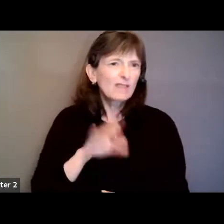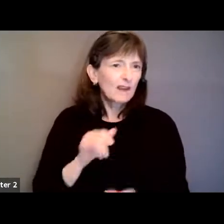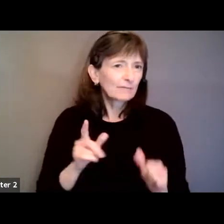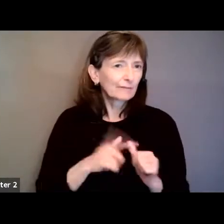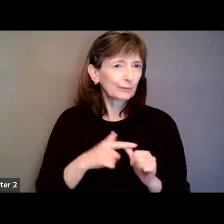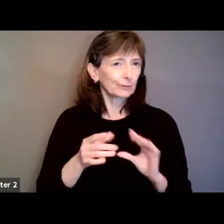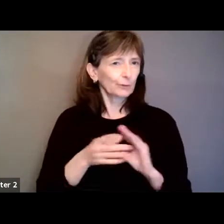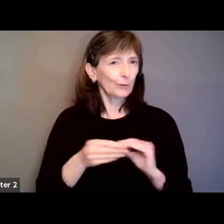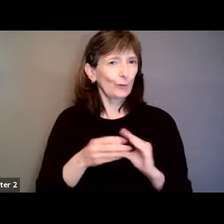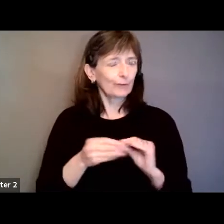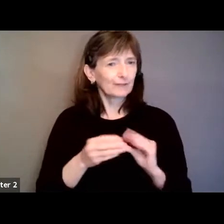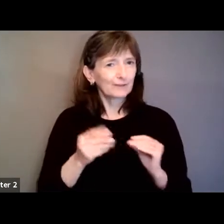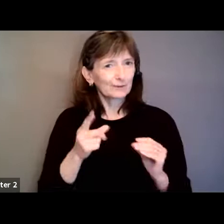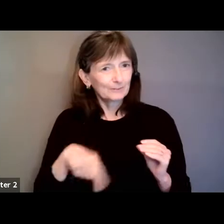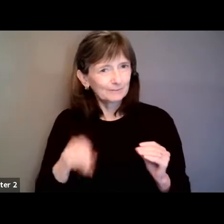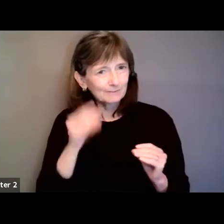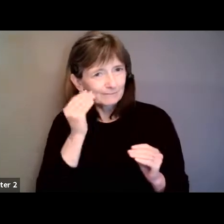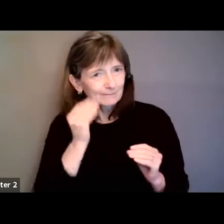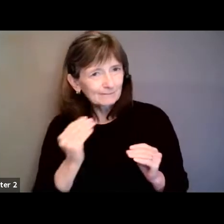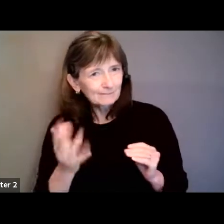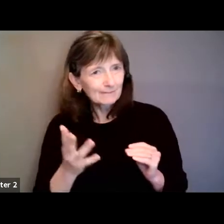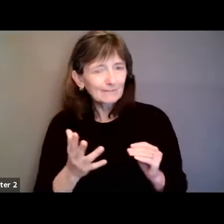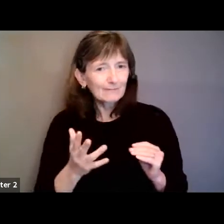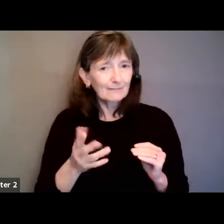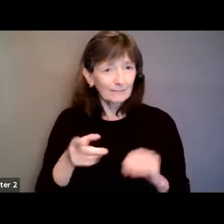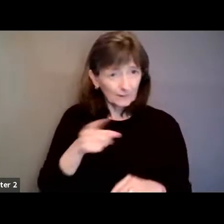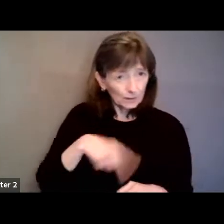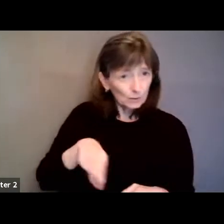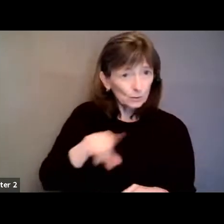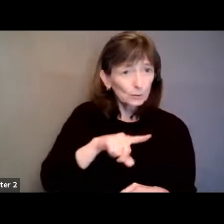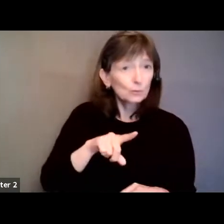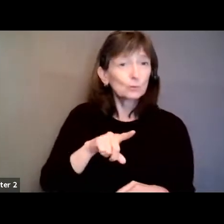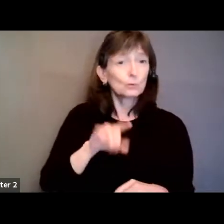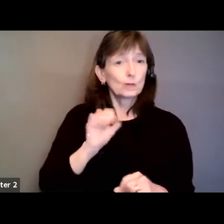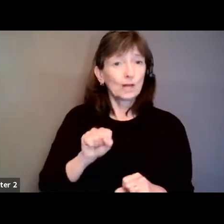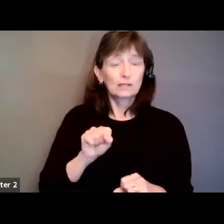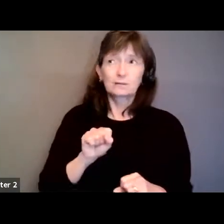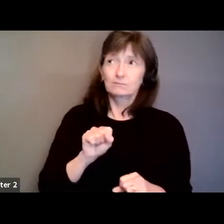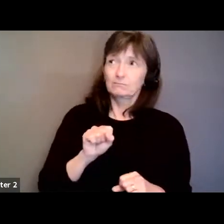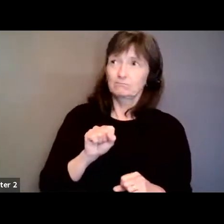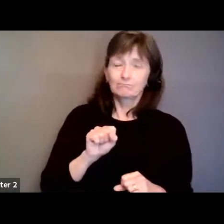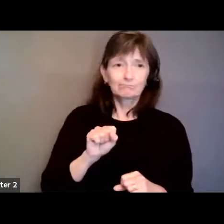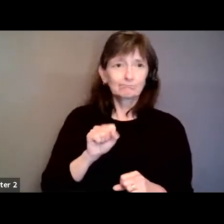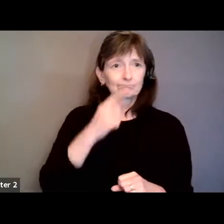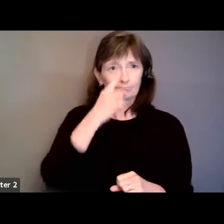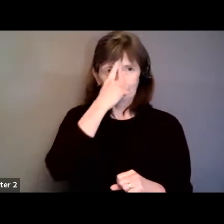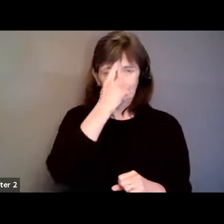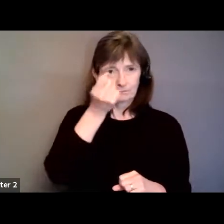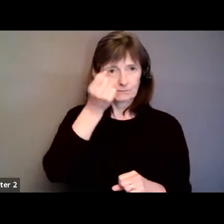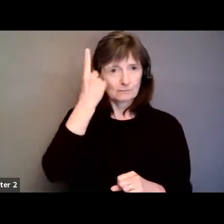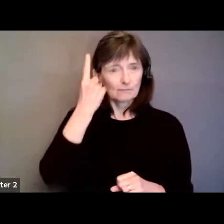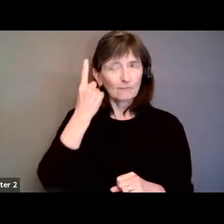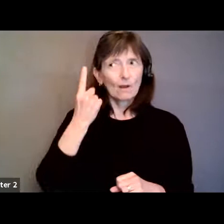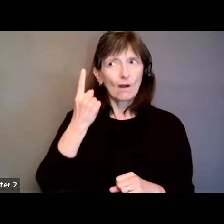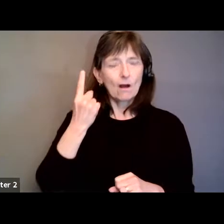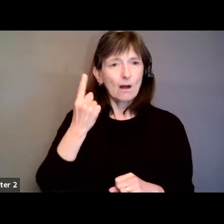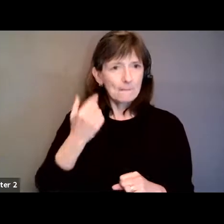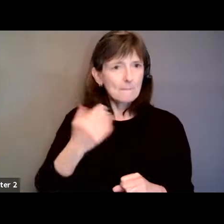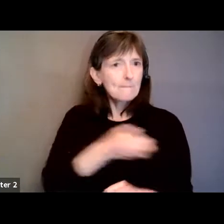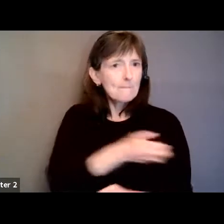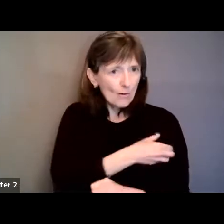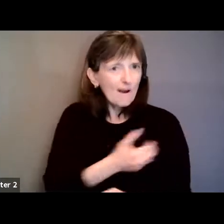hope that all of you realize that you have the power to create those kinds of connections with